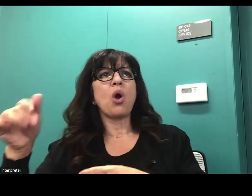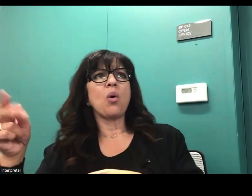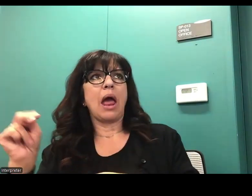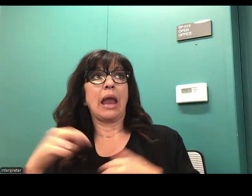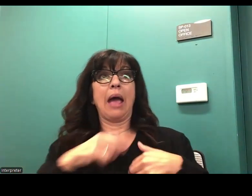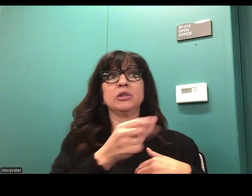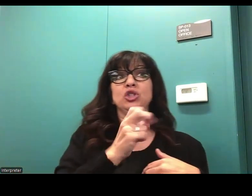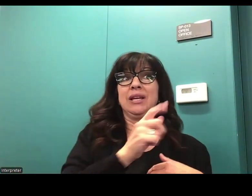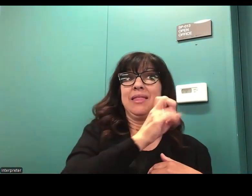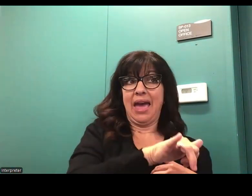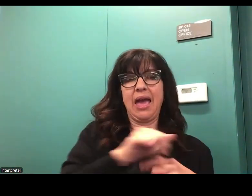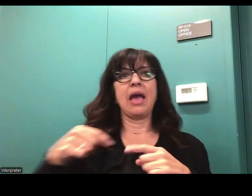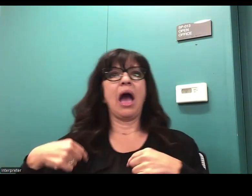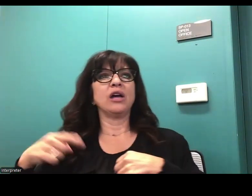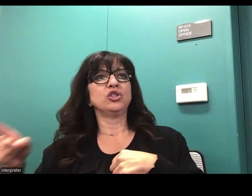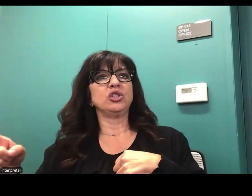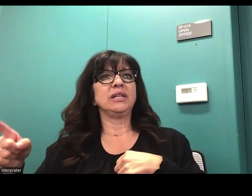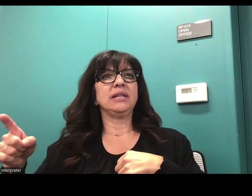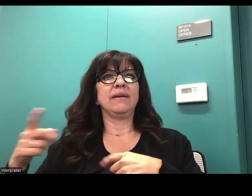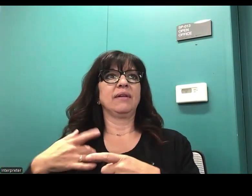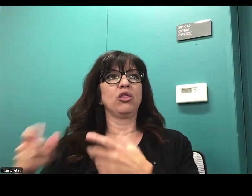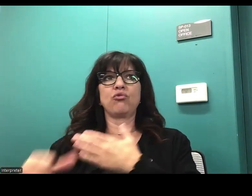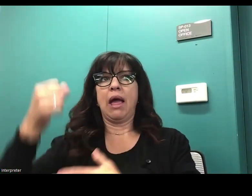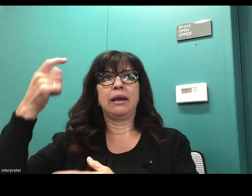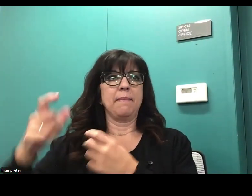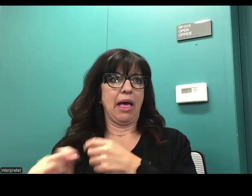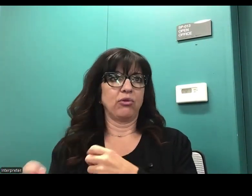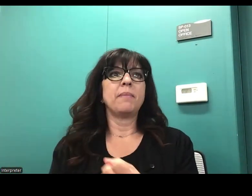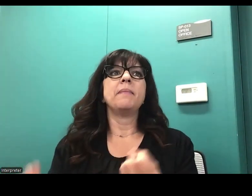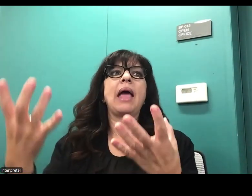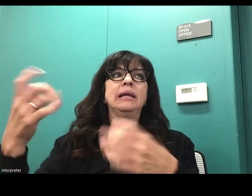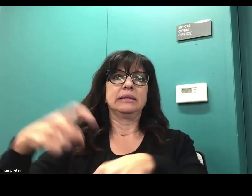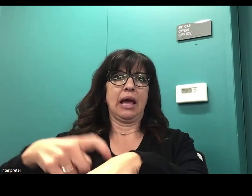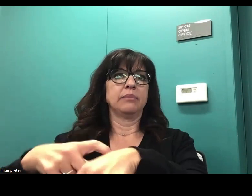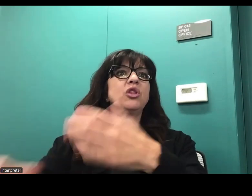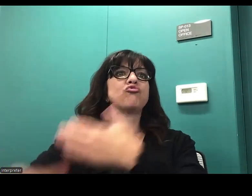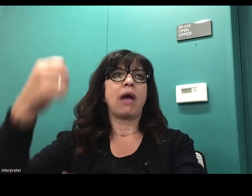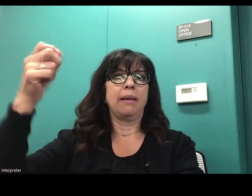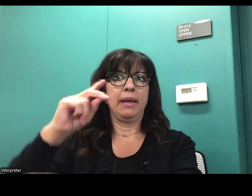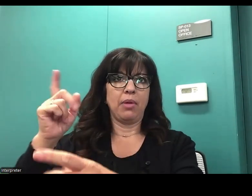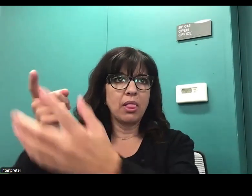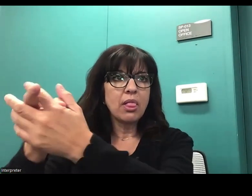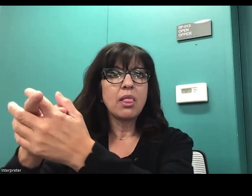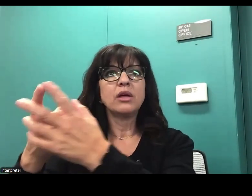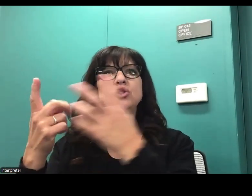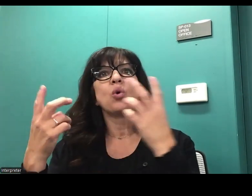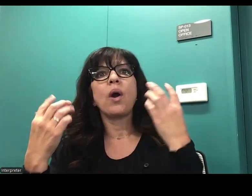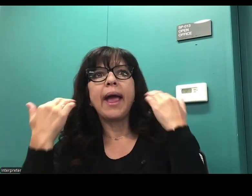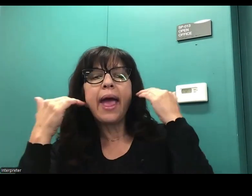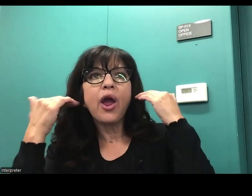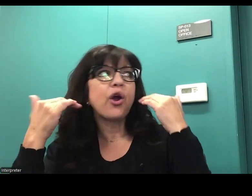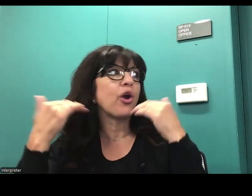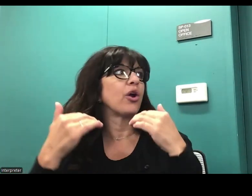they. She is threatened in a bathroom multiple times, like because she's got the short hair. She's